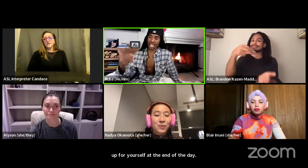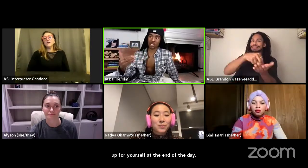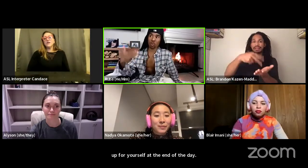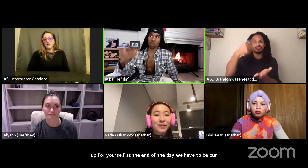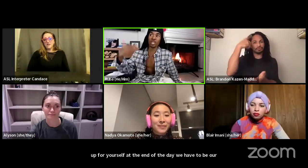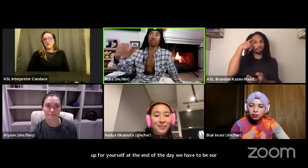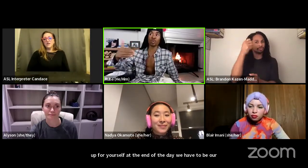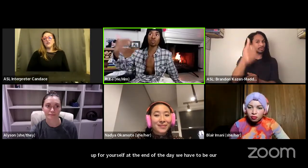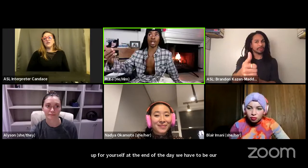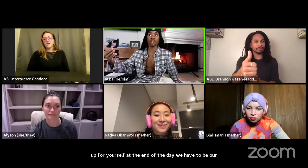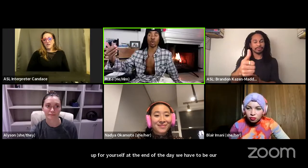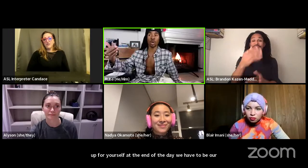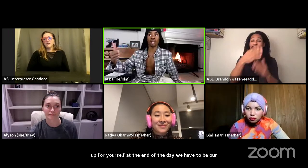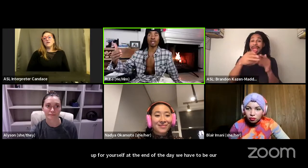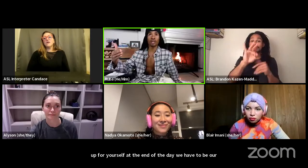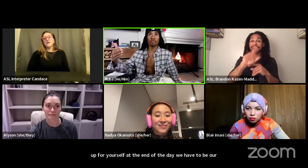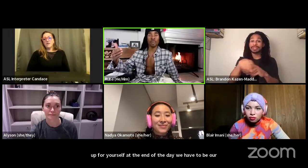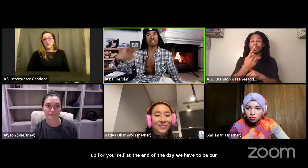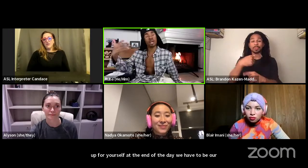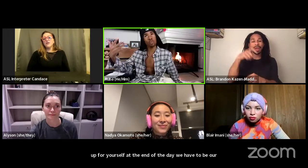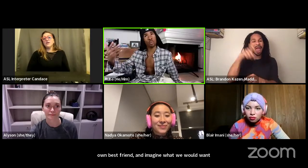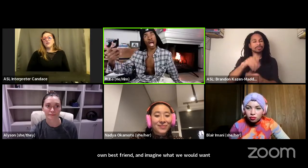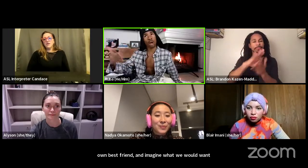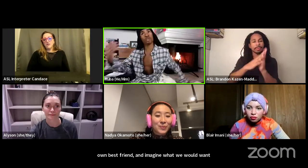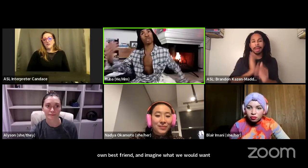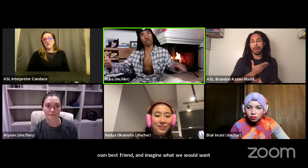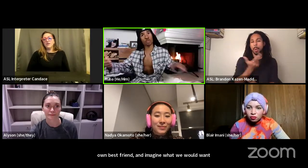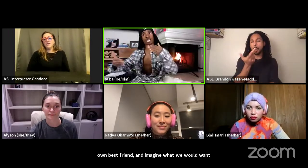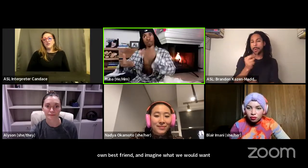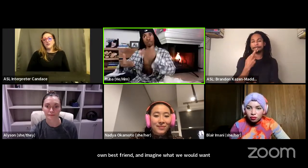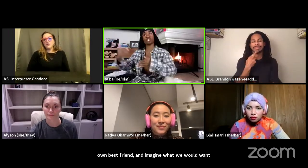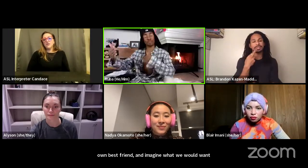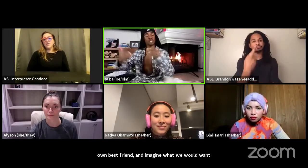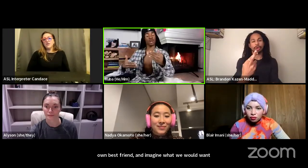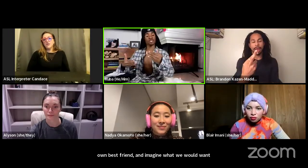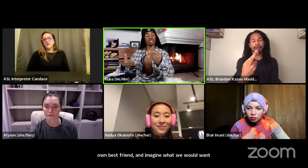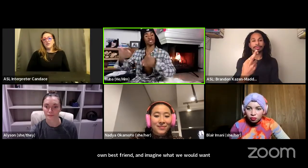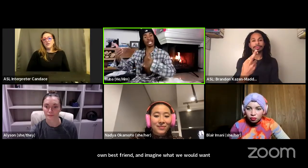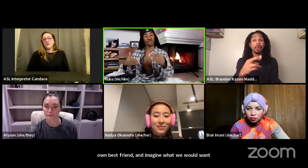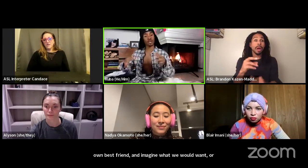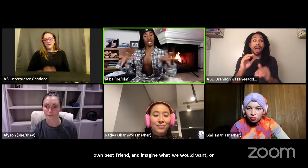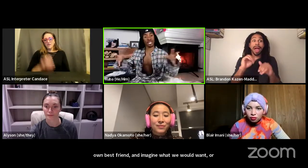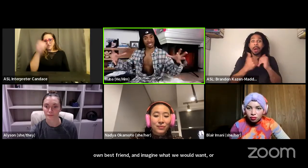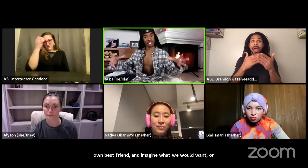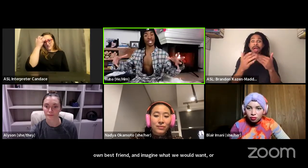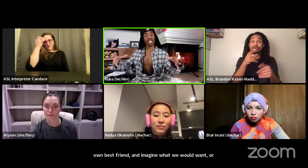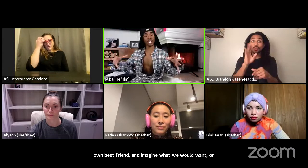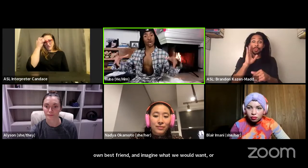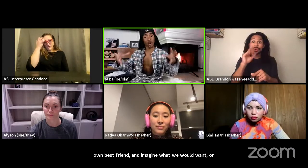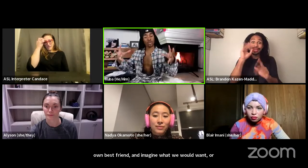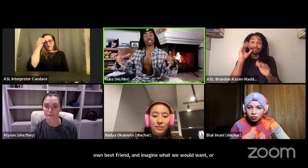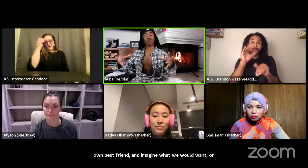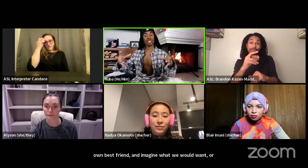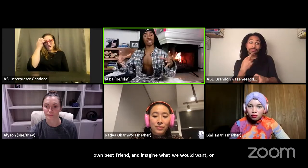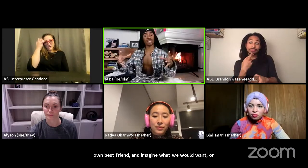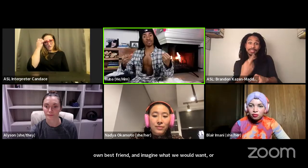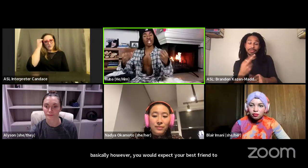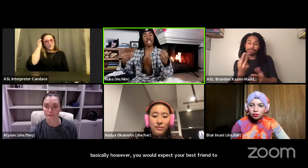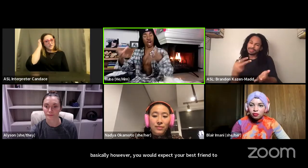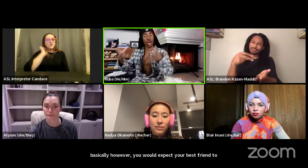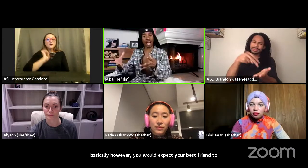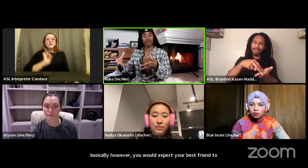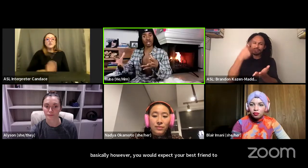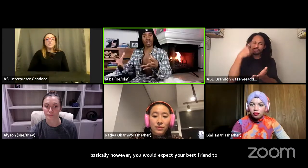and imagine what we would want, or basically however you would expect your best friend to stand up for you in a situation where someone is